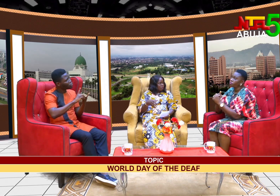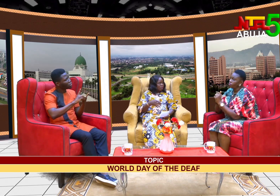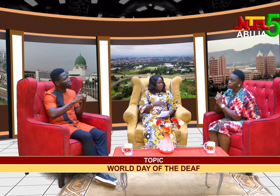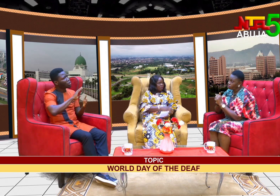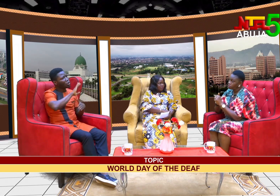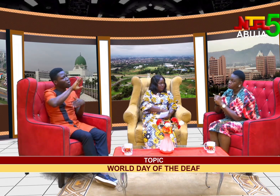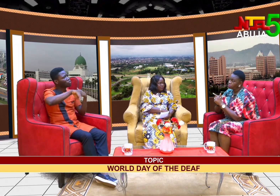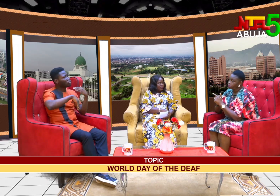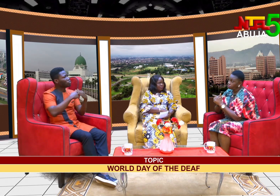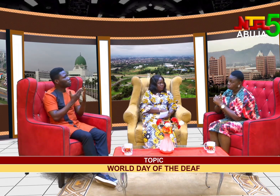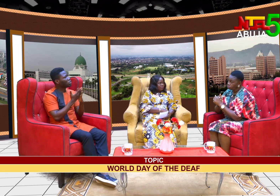the year?